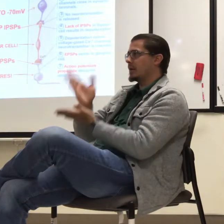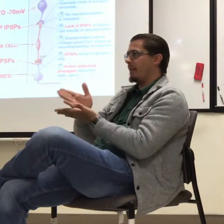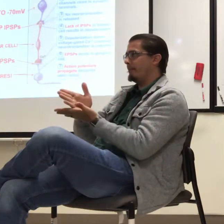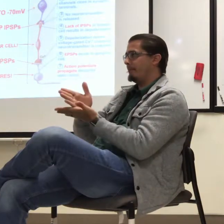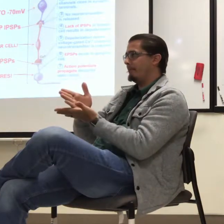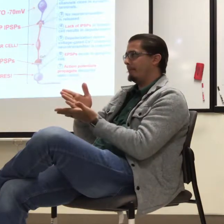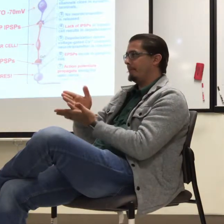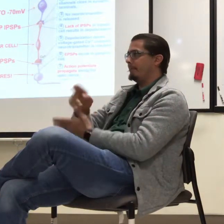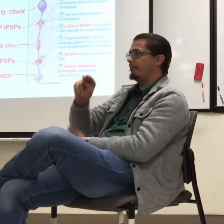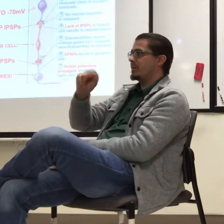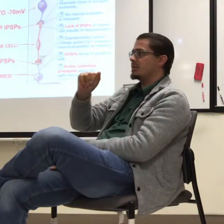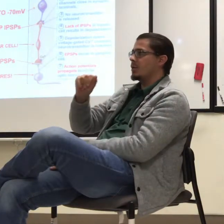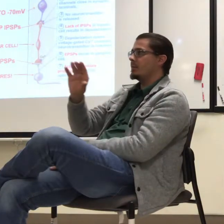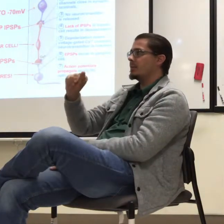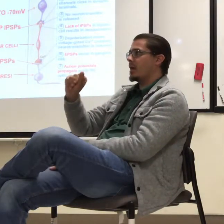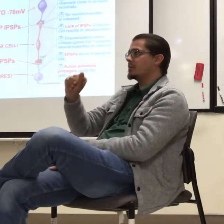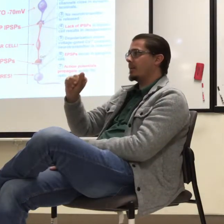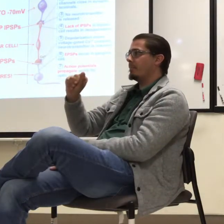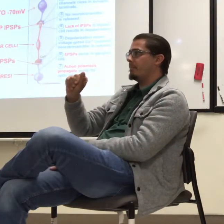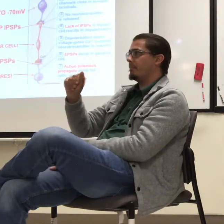of sodium, calcium before.